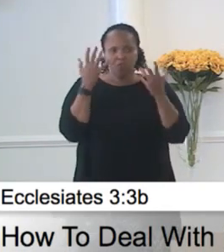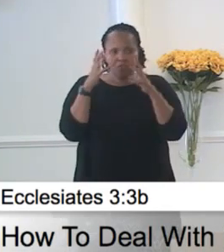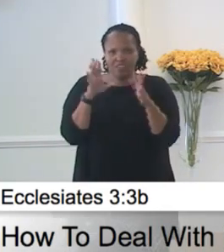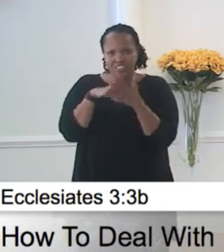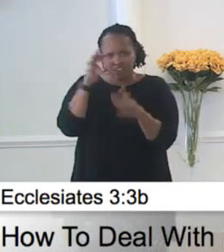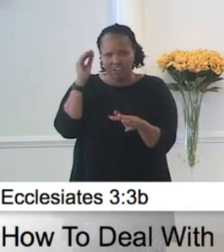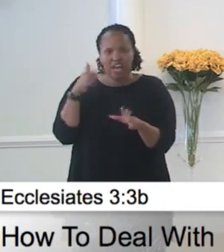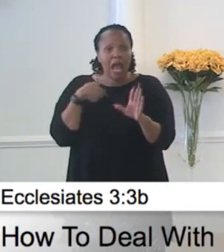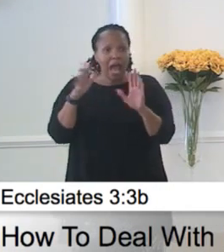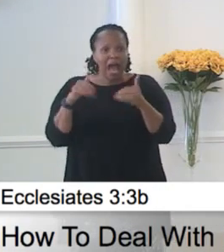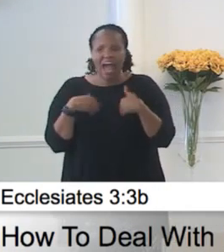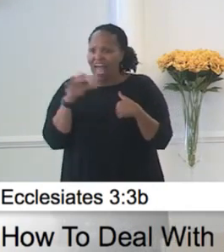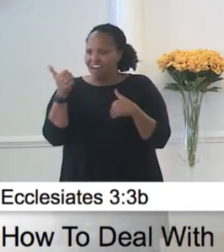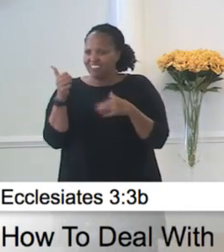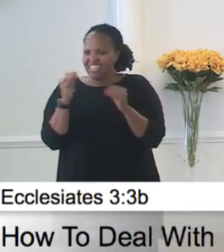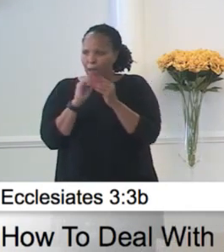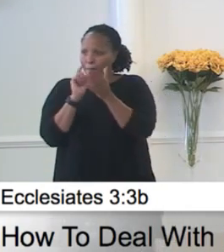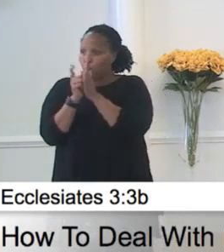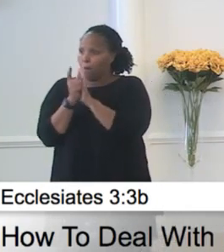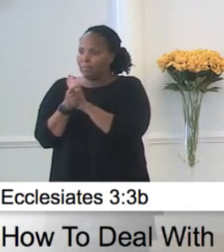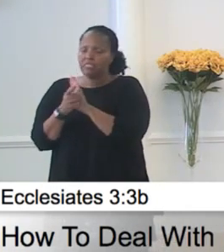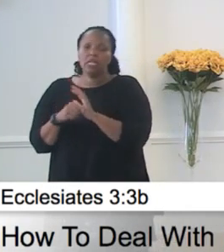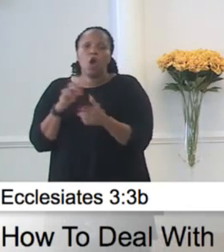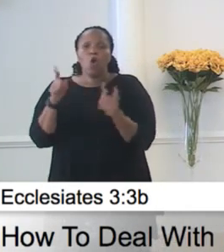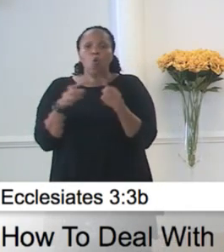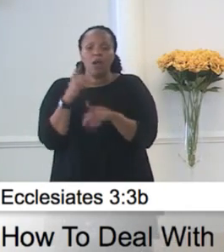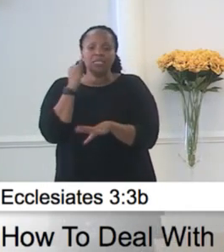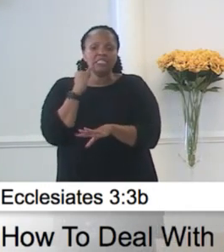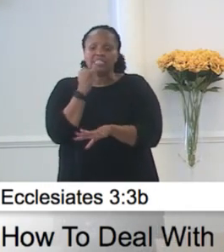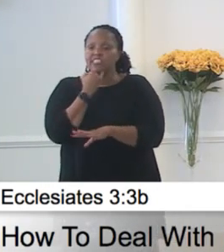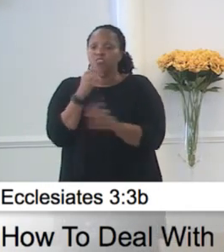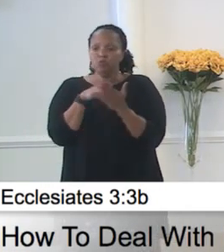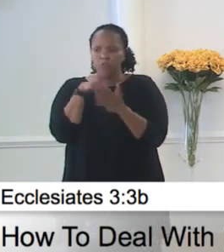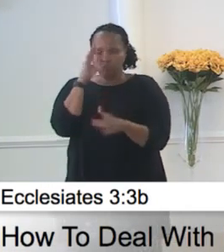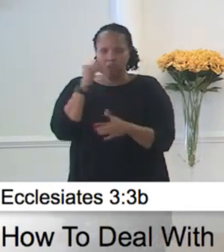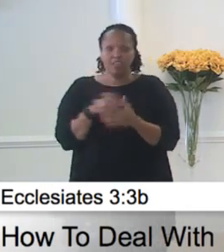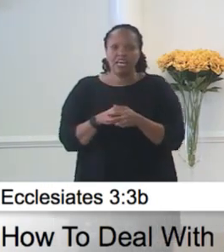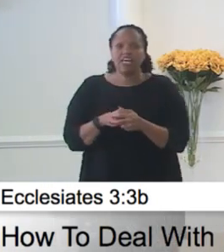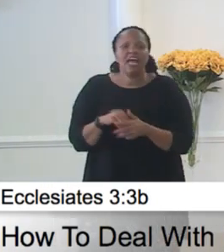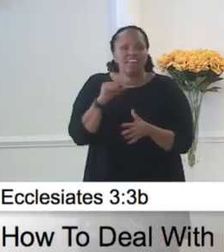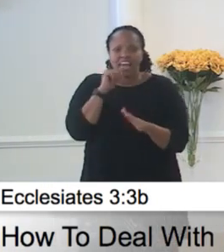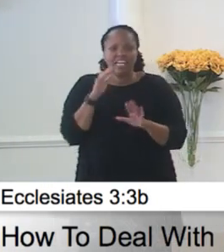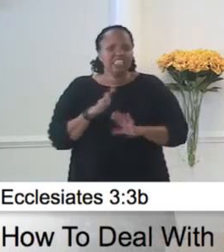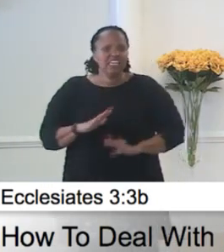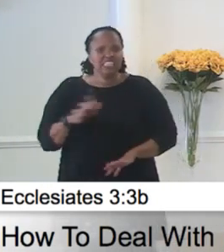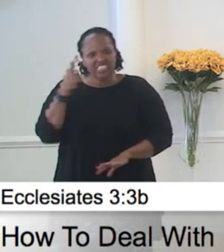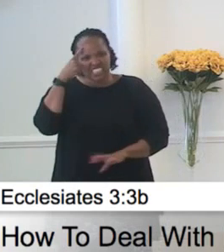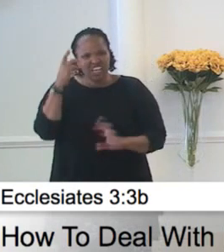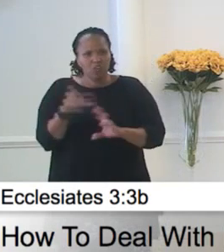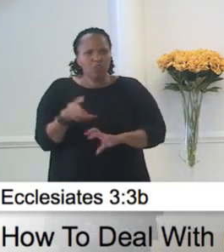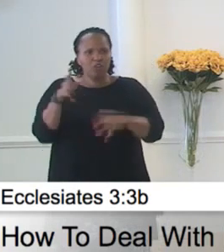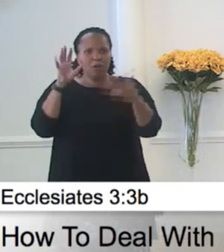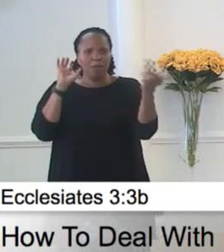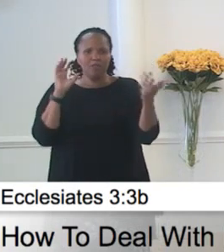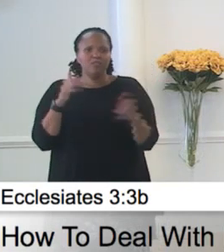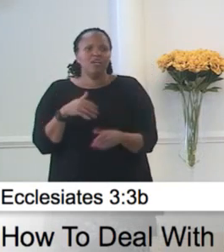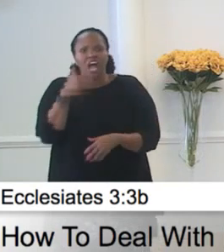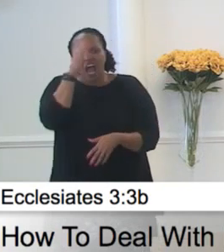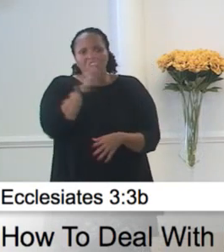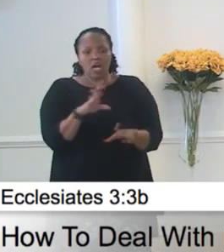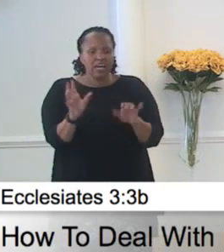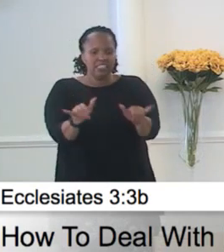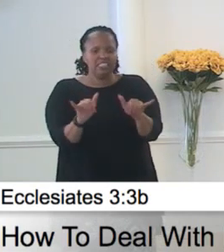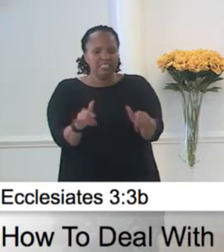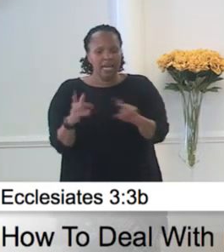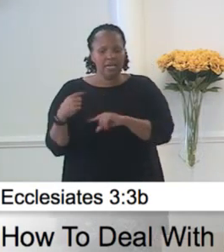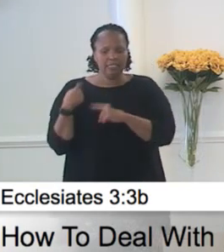got 10 more minutes. What Israel finds out, that he doesn't settle for chaos. He hangs around until the